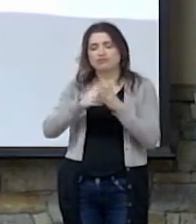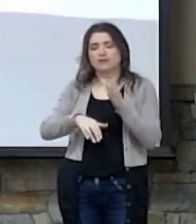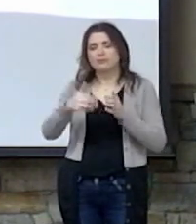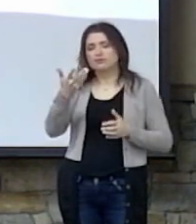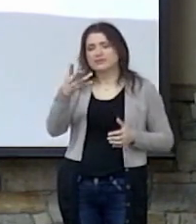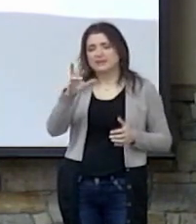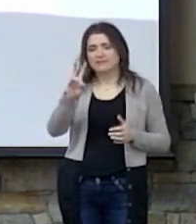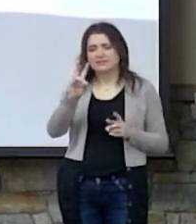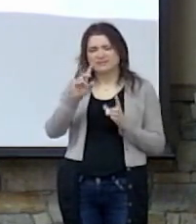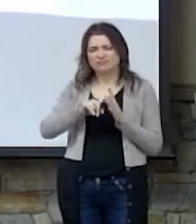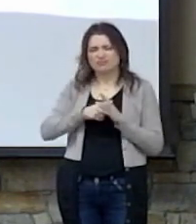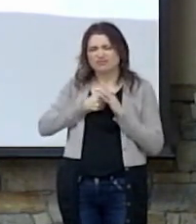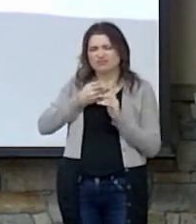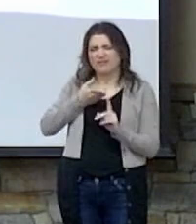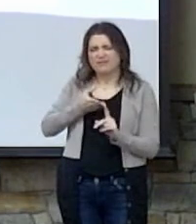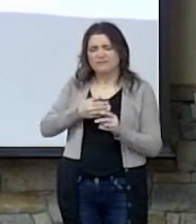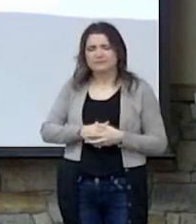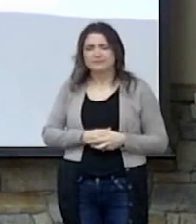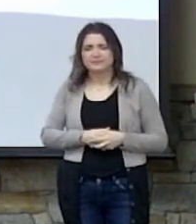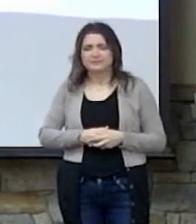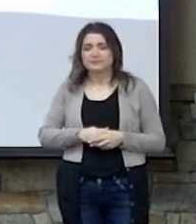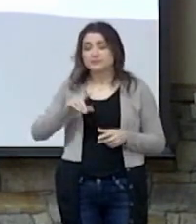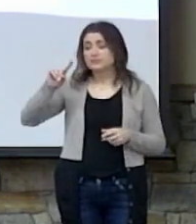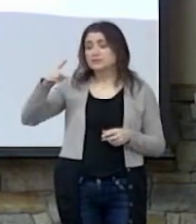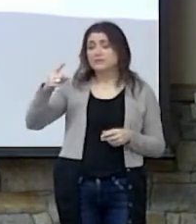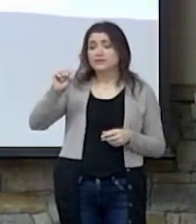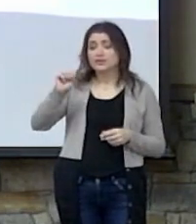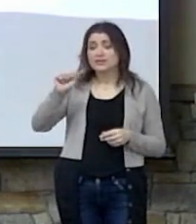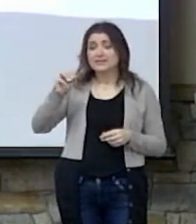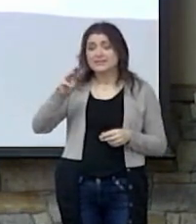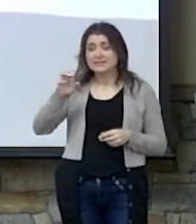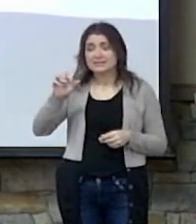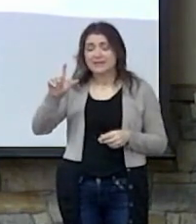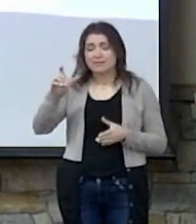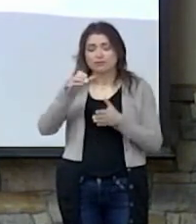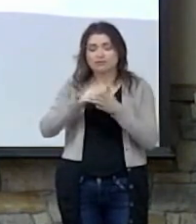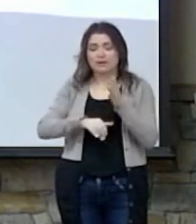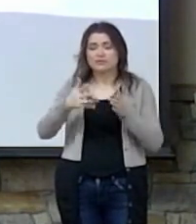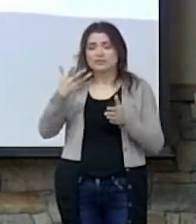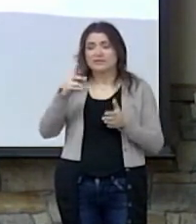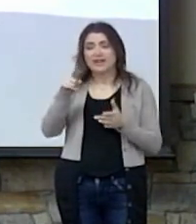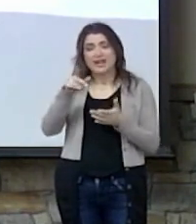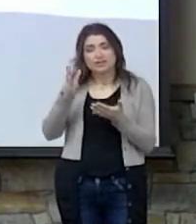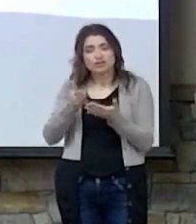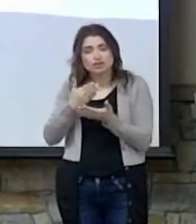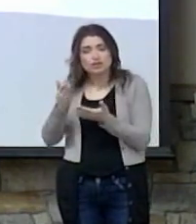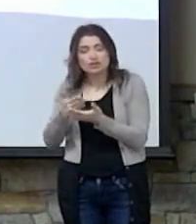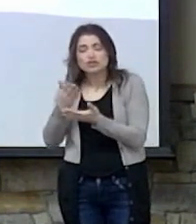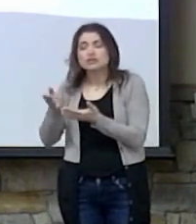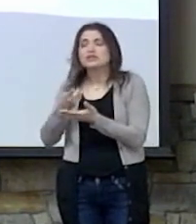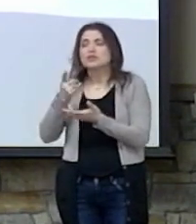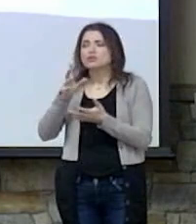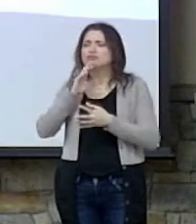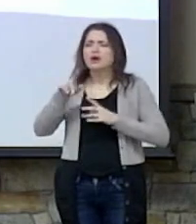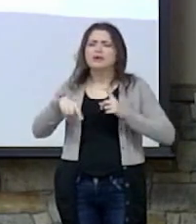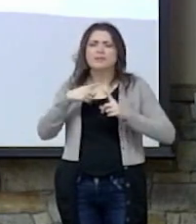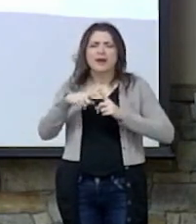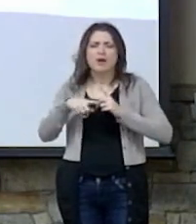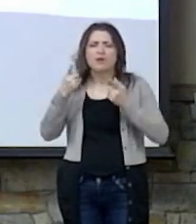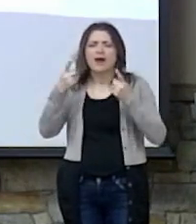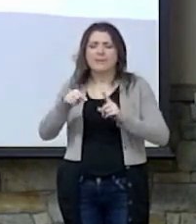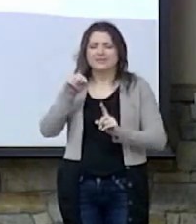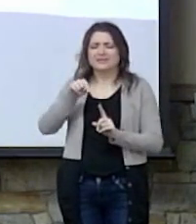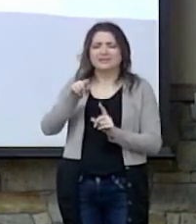journey there. 1 Samuel chapter 17. And as you're turning, we'll talk a little bit about what happens in this particular